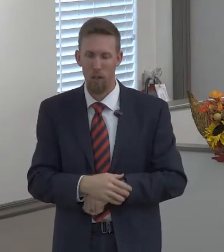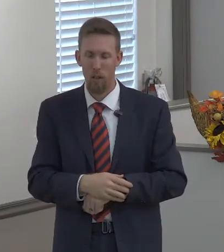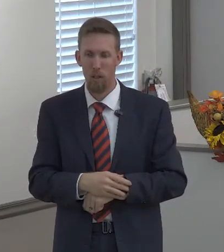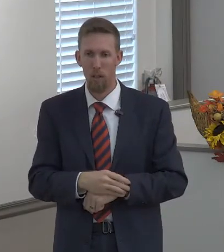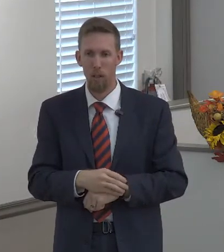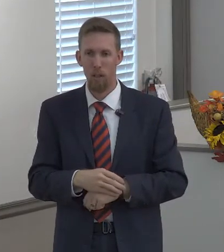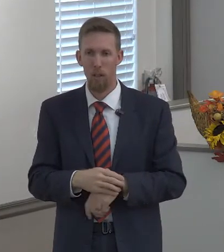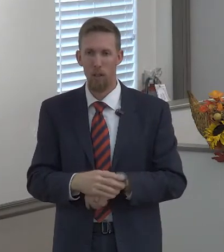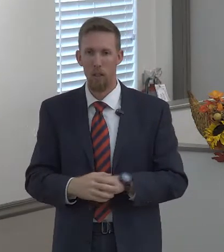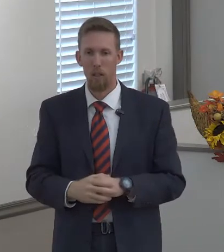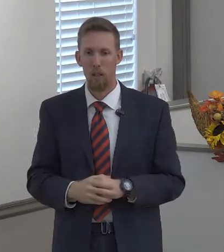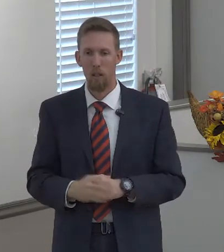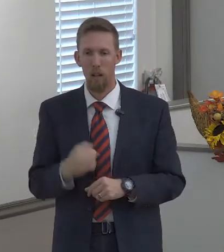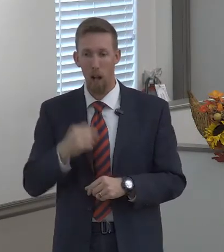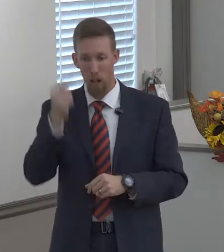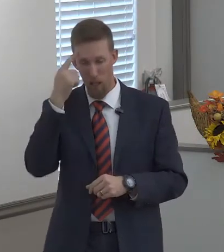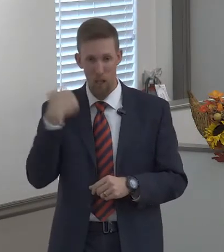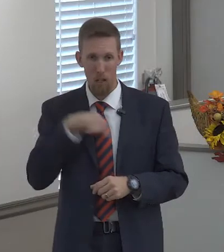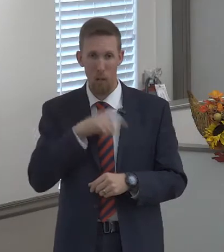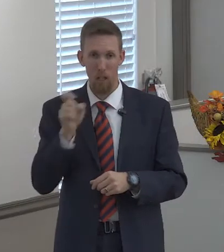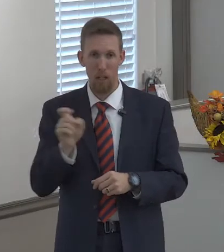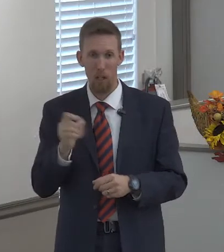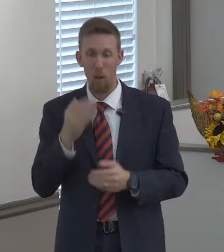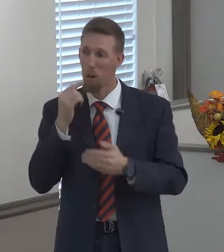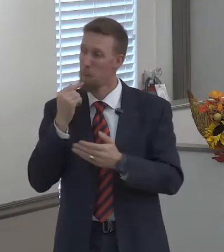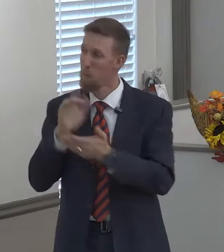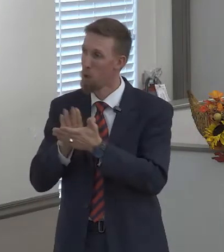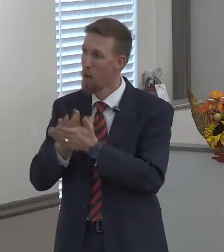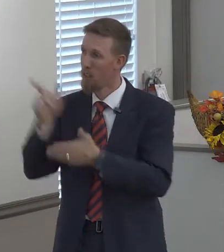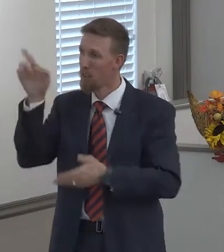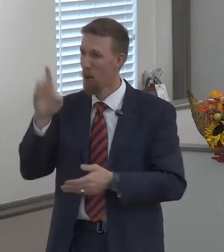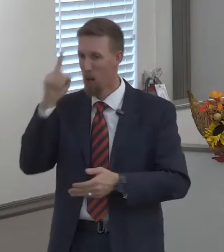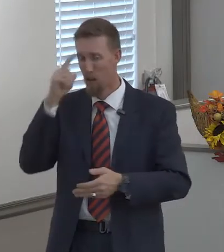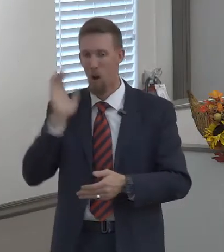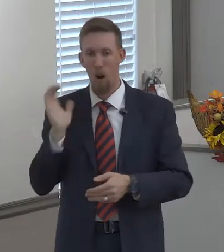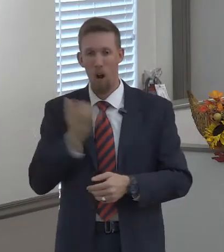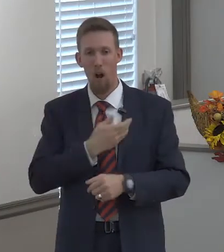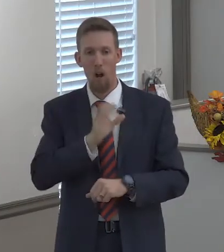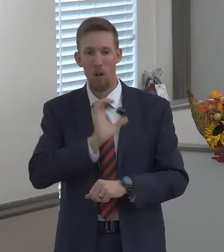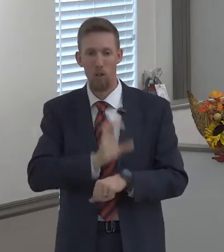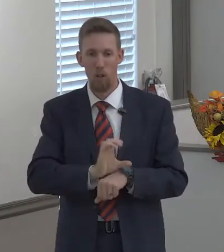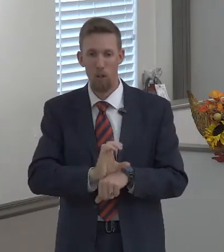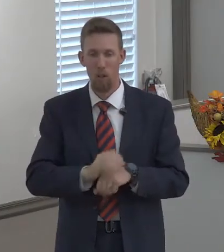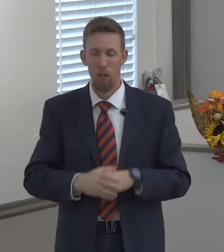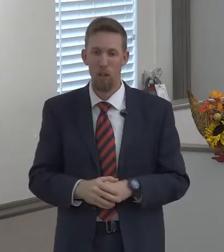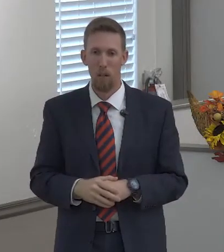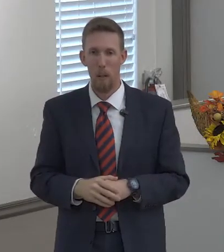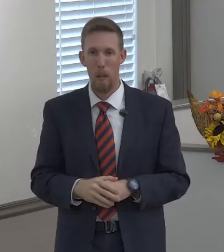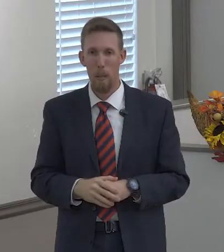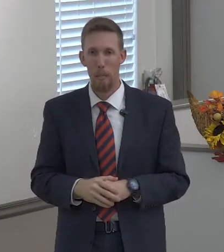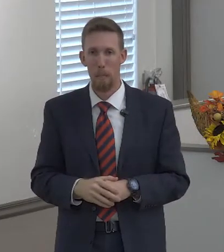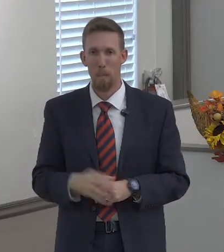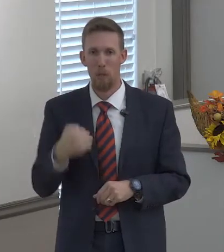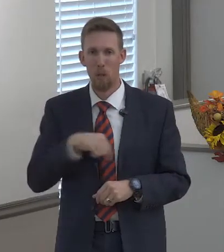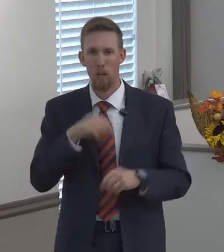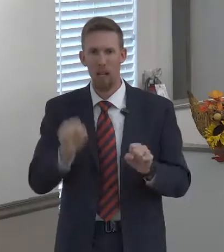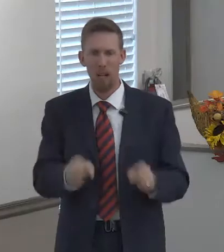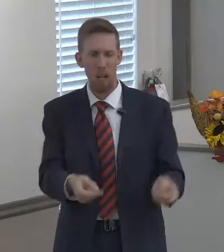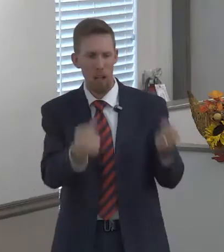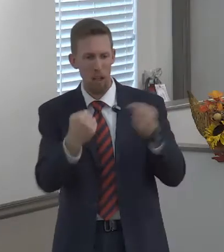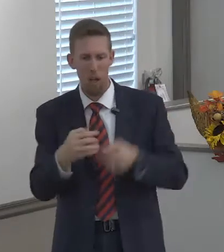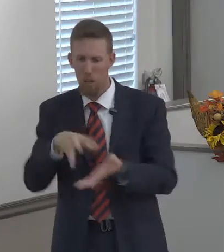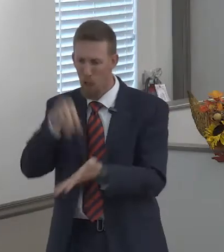from newborns to senior citizens. And we're happy about that. And that's the way it ought to be kept. And that's the